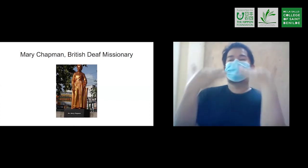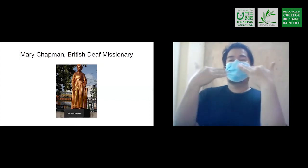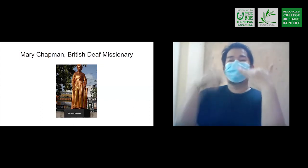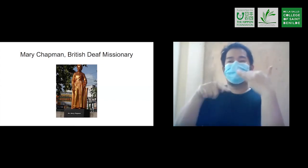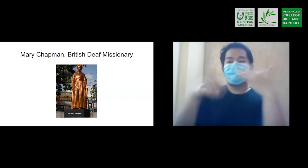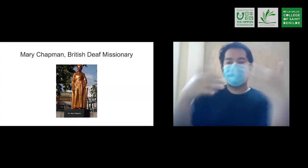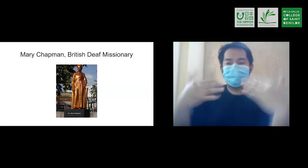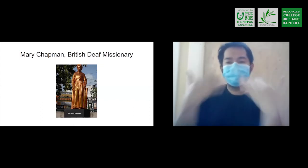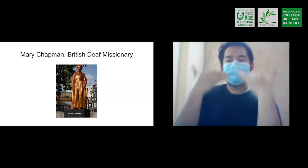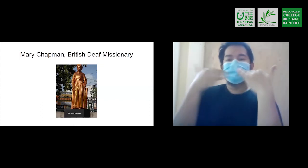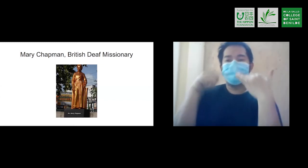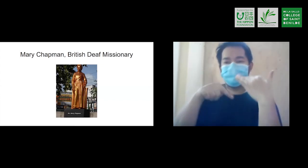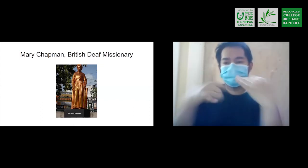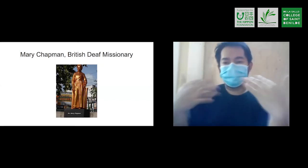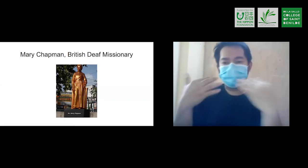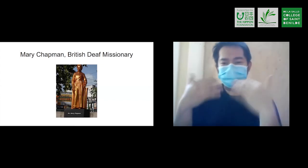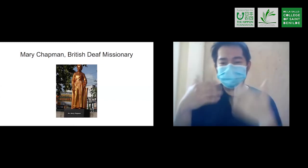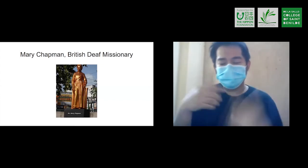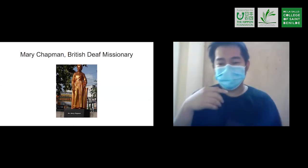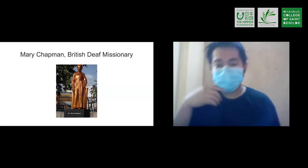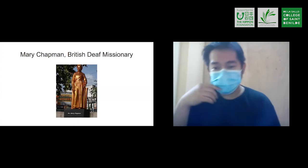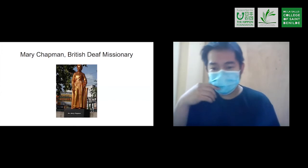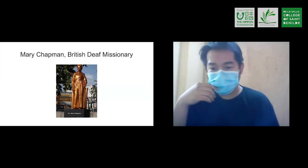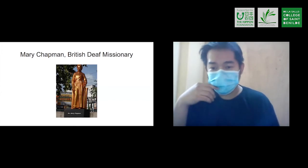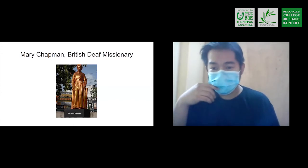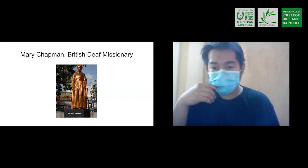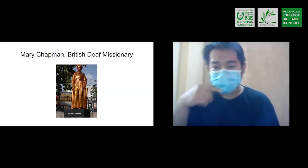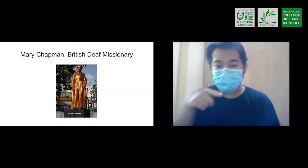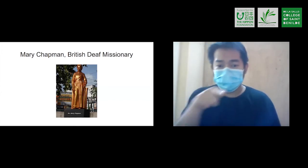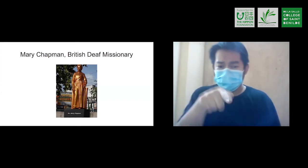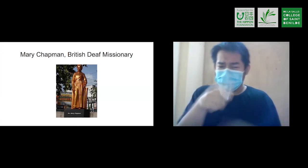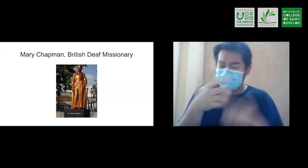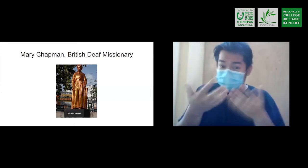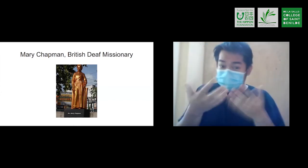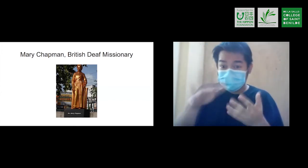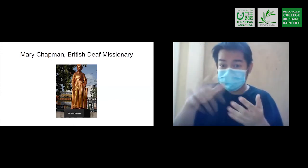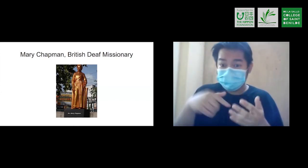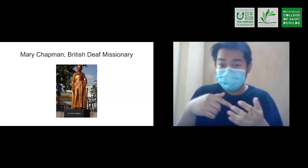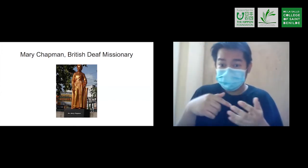and a statue commemorating her and what she's done